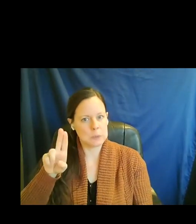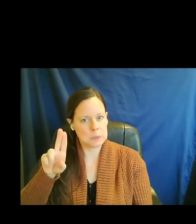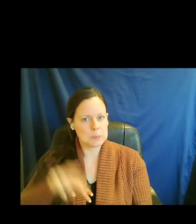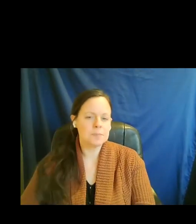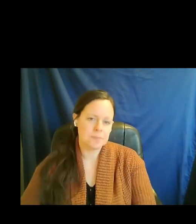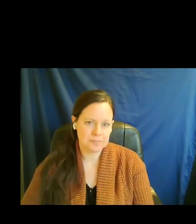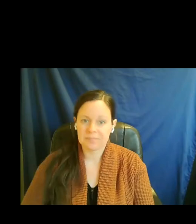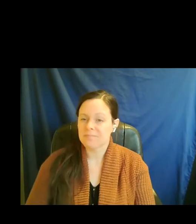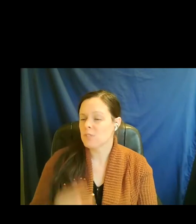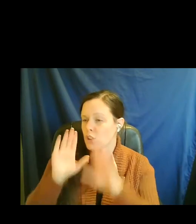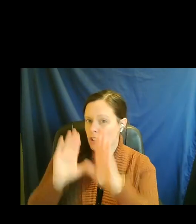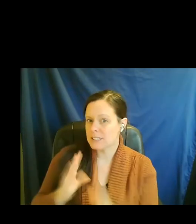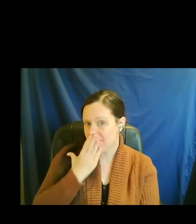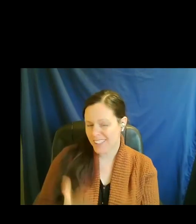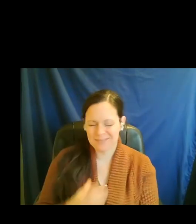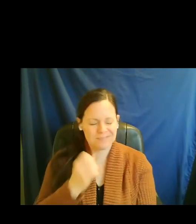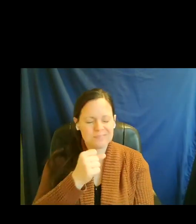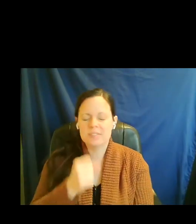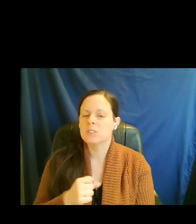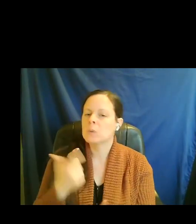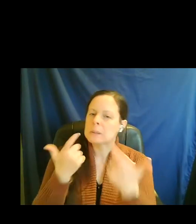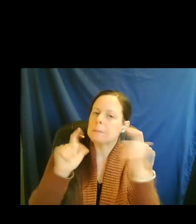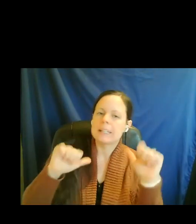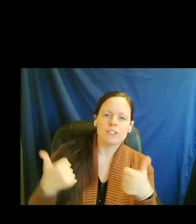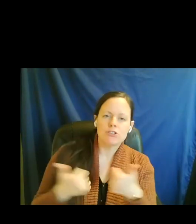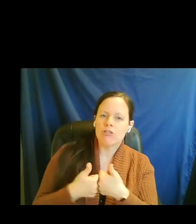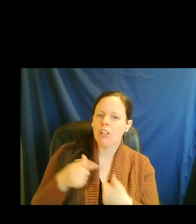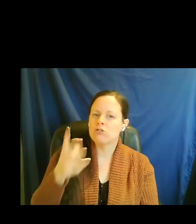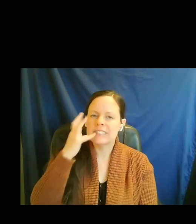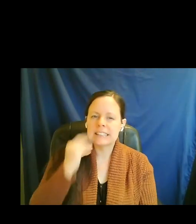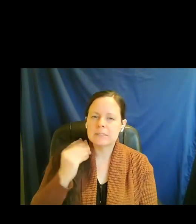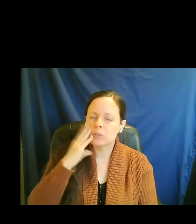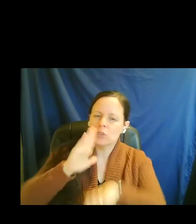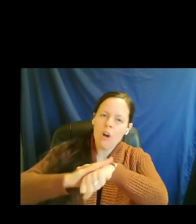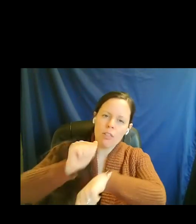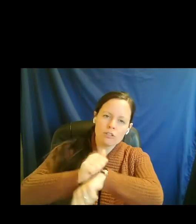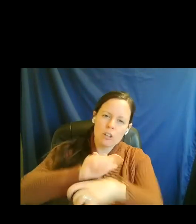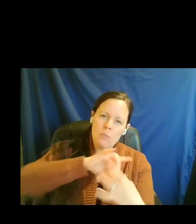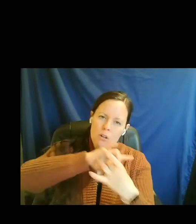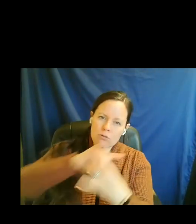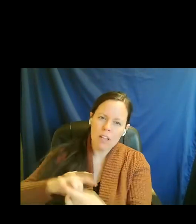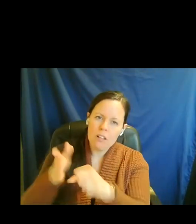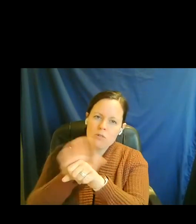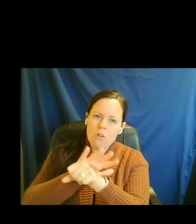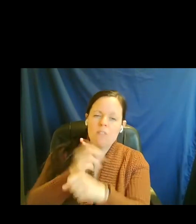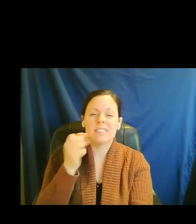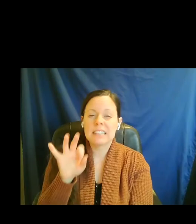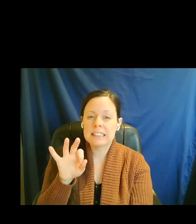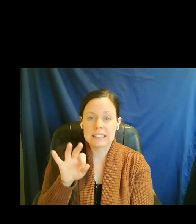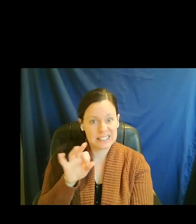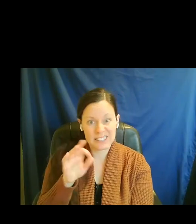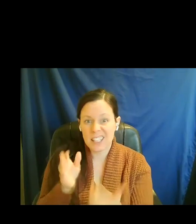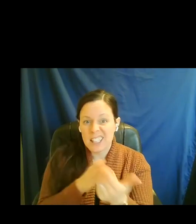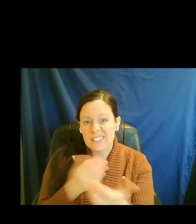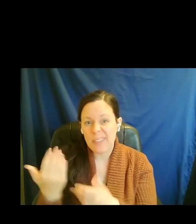Awesome, thank you. Yeah, you what bet. have been some of the biggest challenges you've experienced on the job related to COVID-19, and perhaps even just in these last 2 months